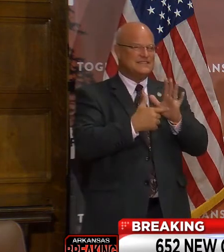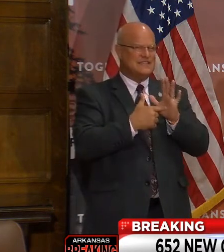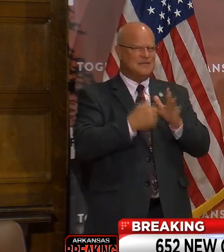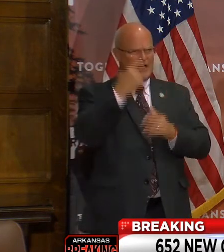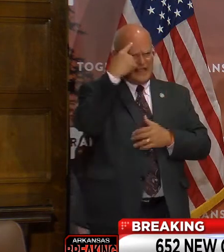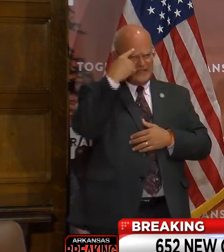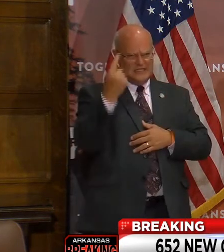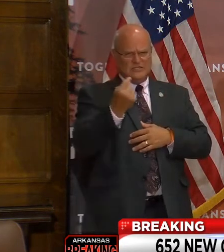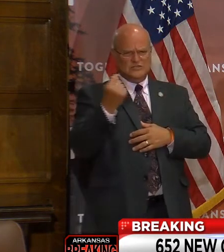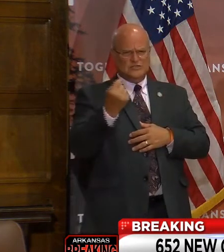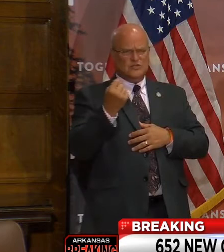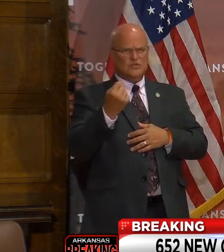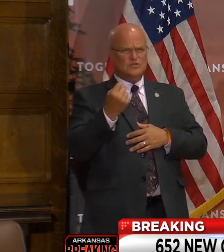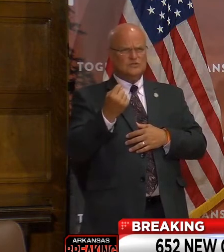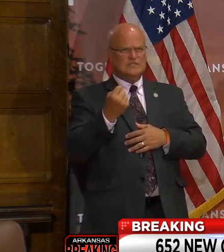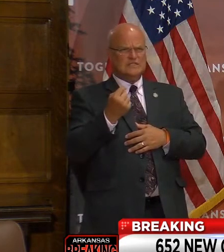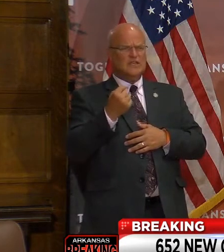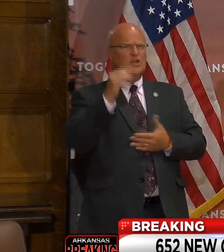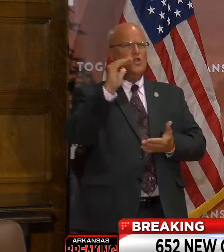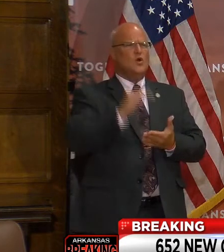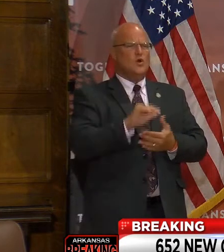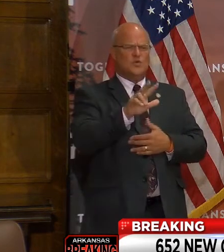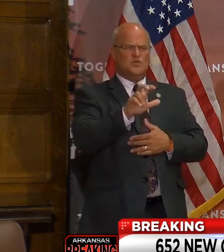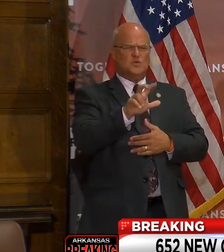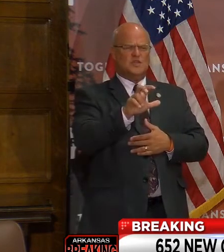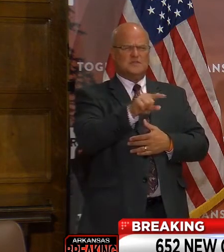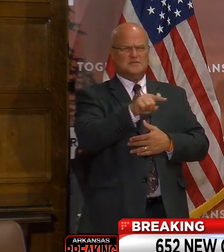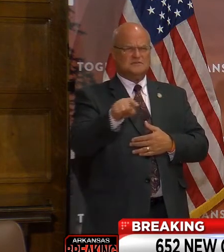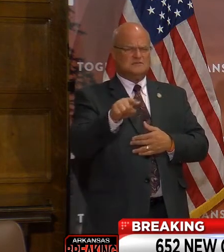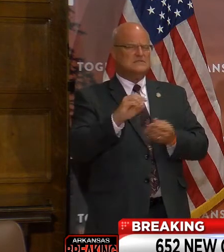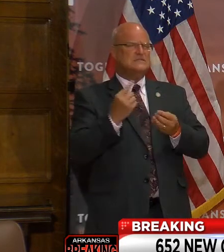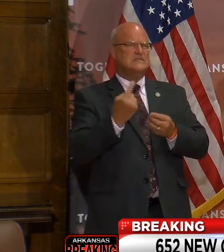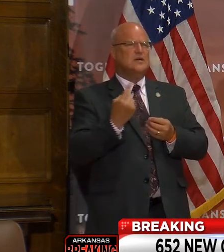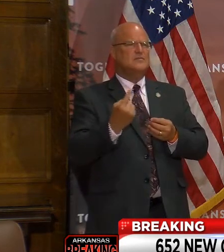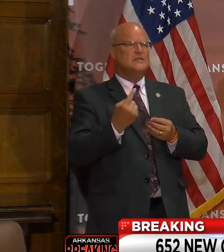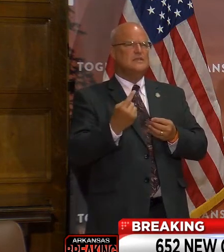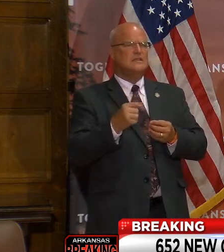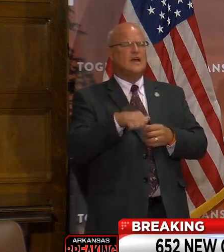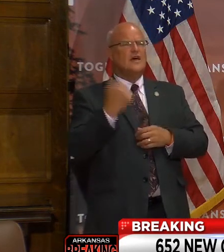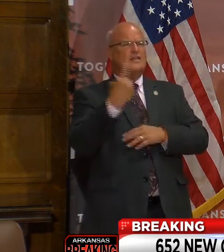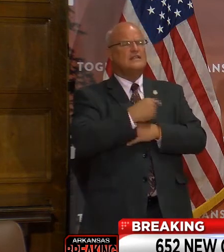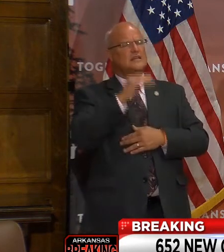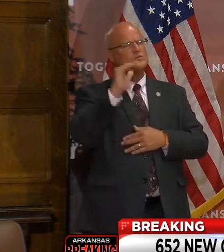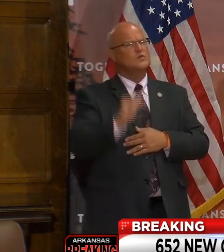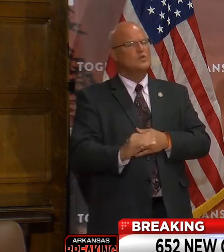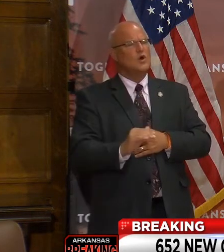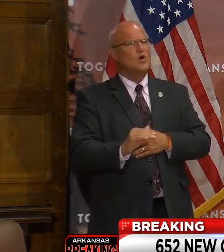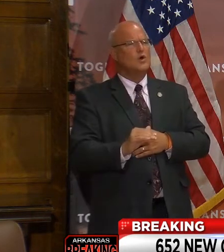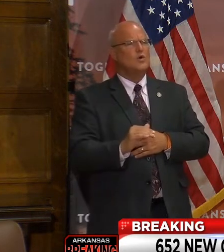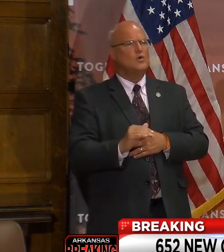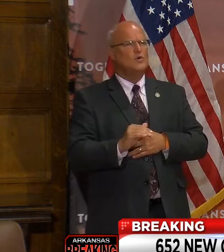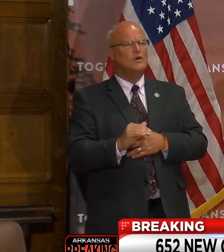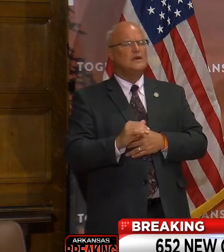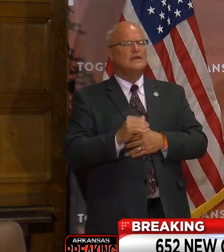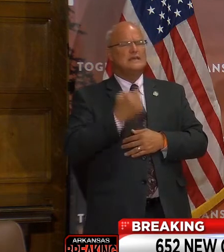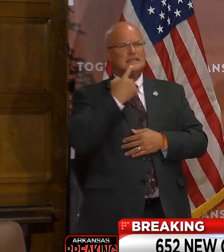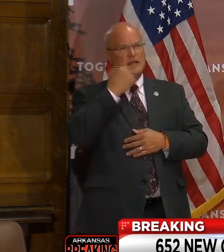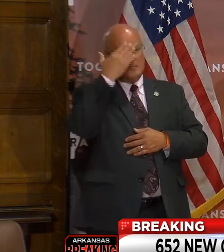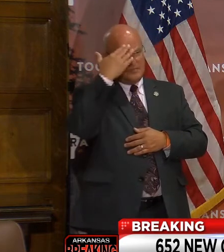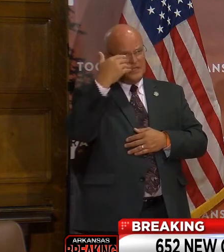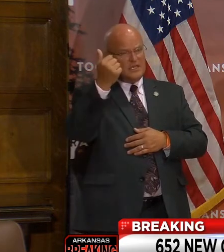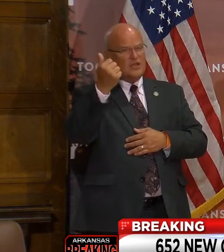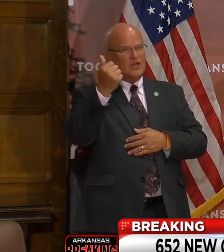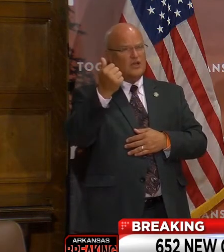was Tuesday, whenever we were so low, down in the 300s, and other days when we're low, it's often said that it's because